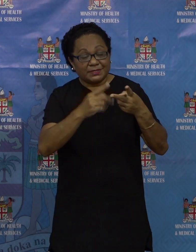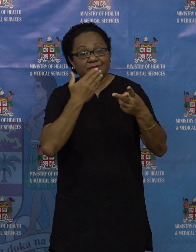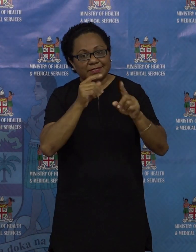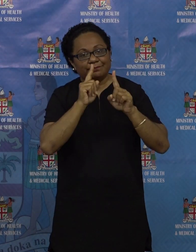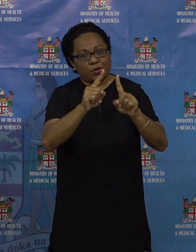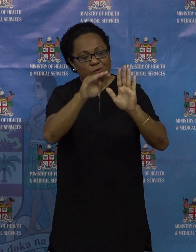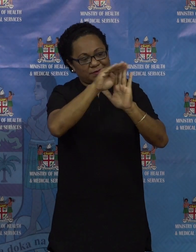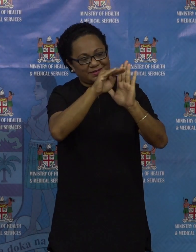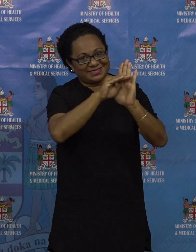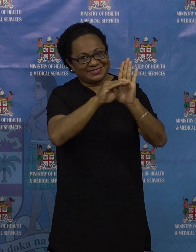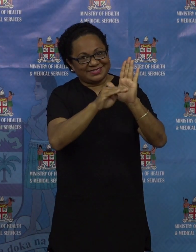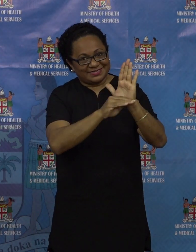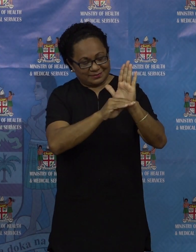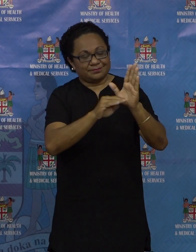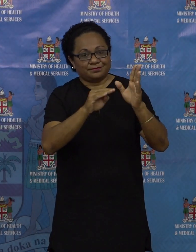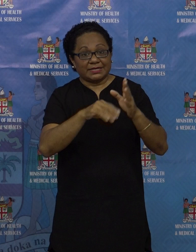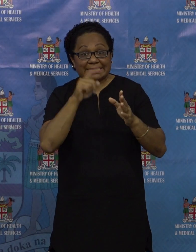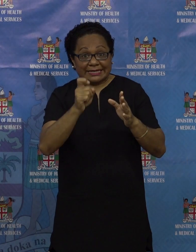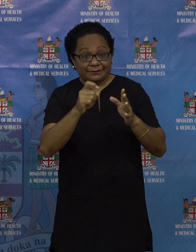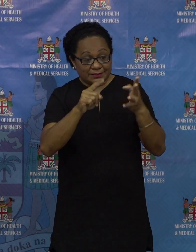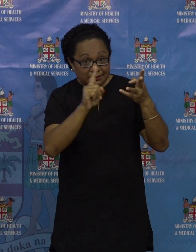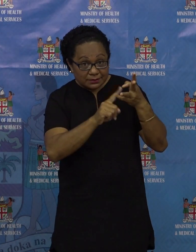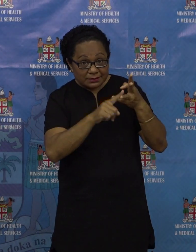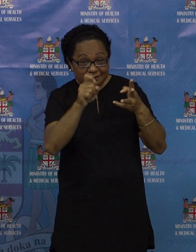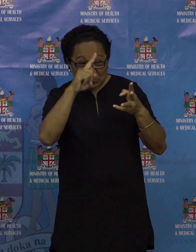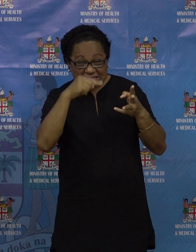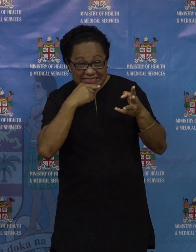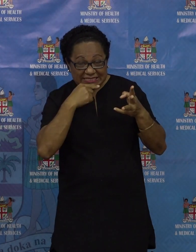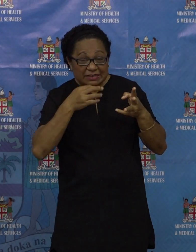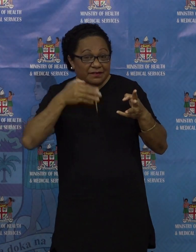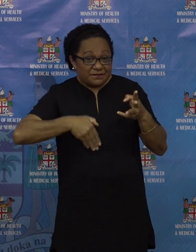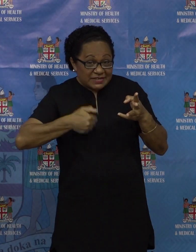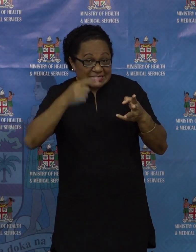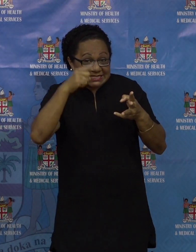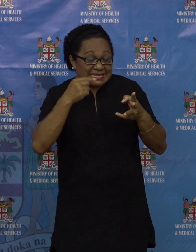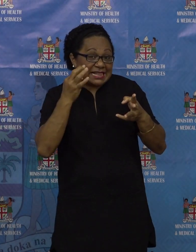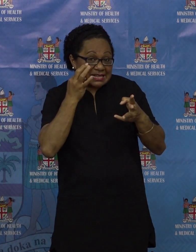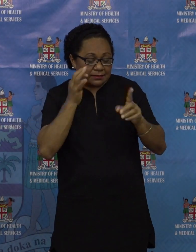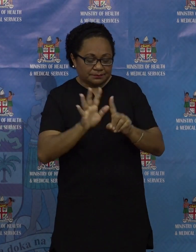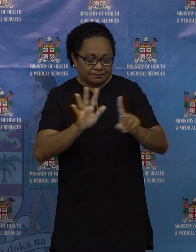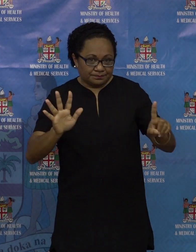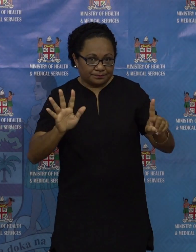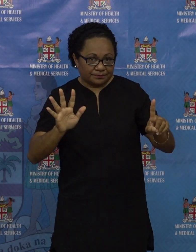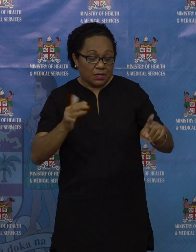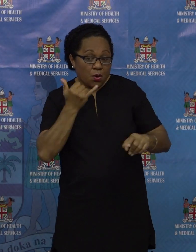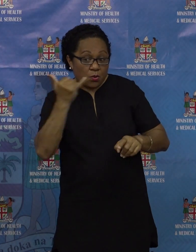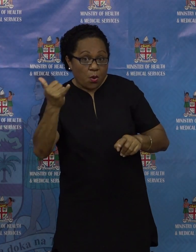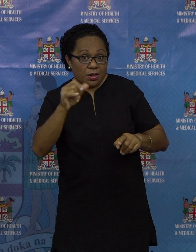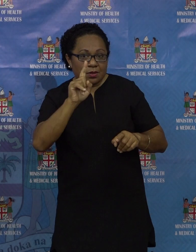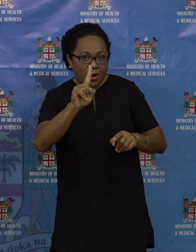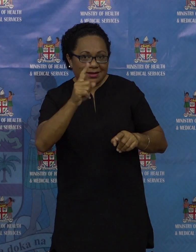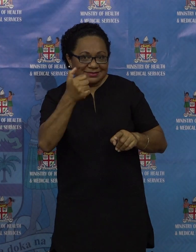we know, isolate yourself if you have mild symptoms, call 165 to receive treatment if you have severe